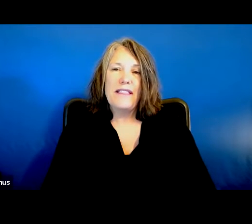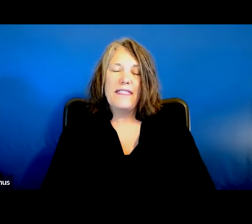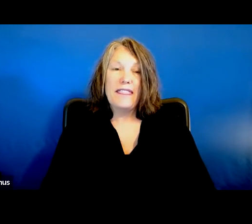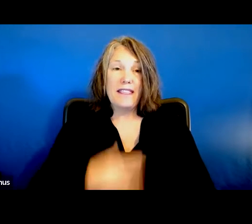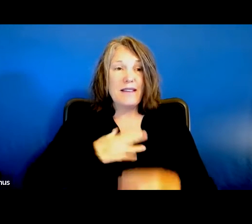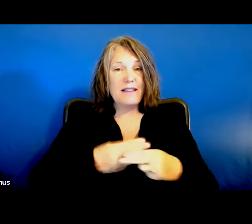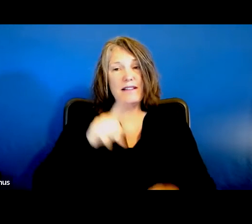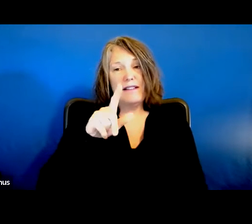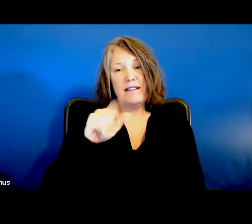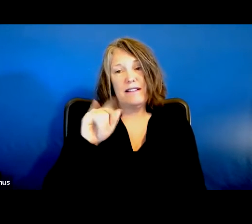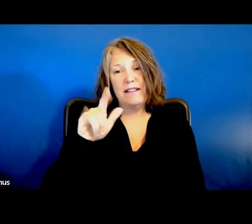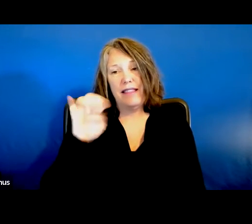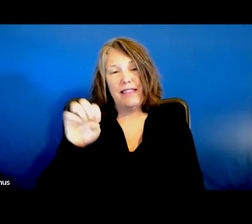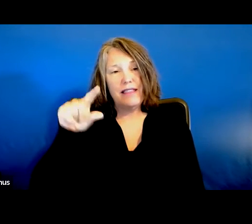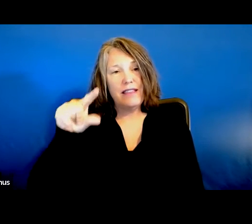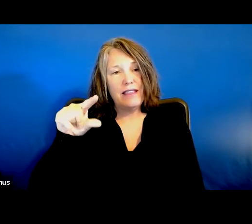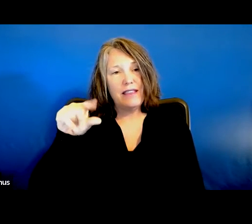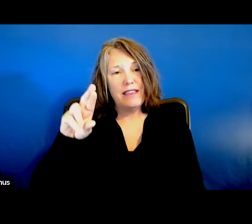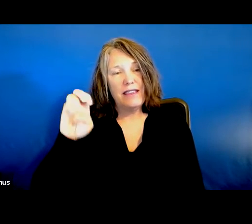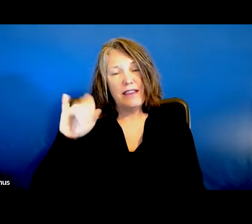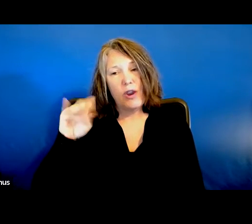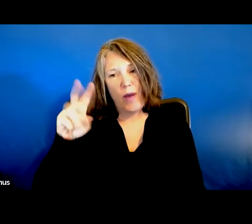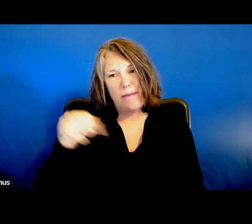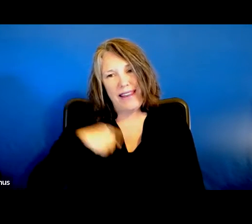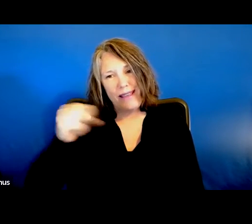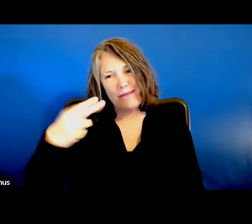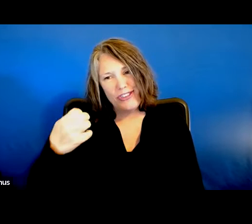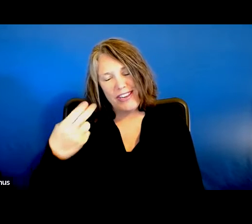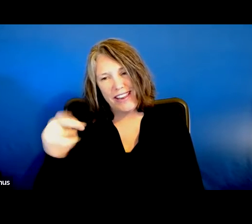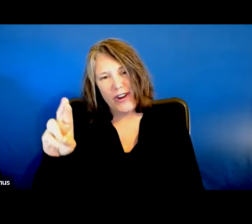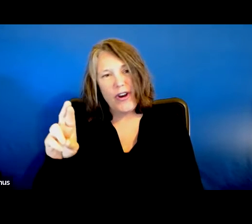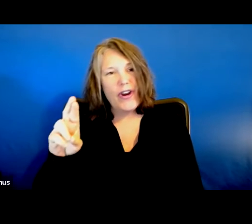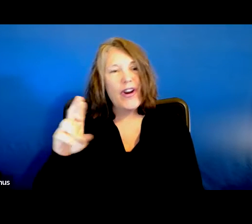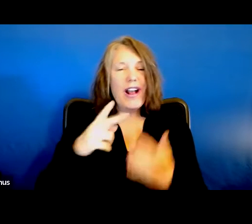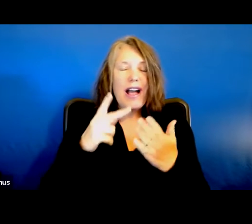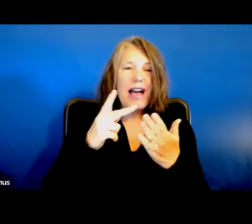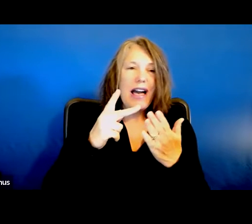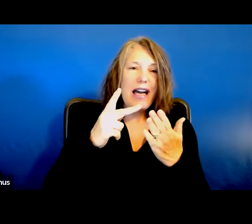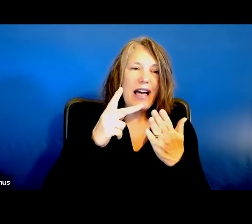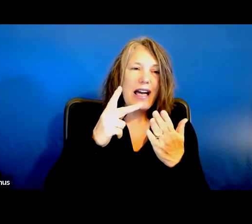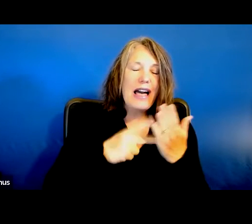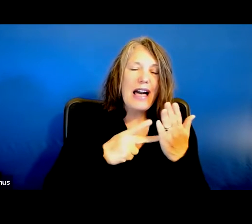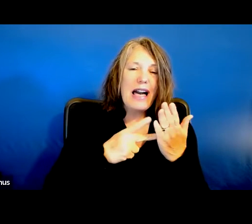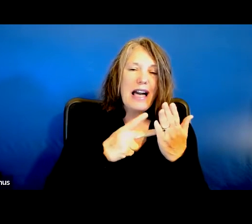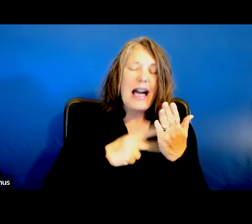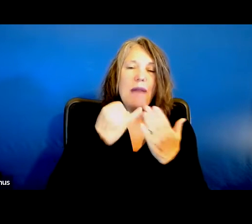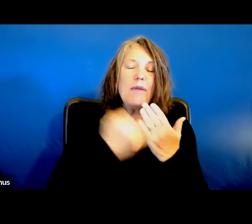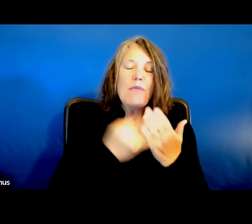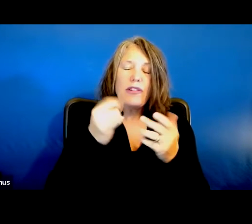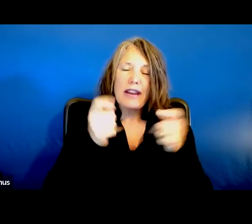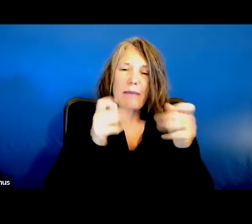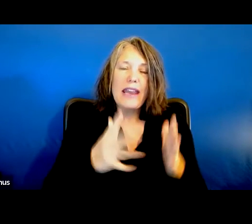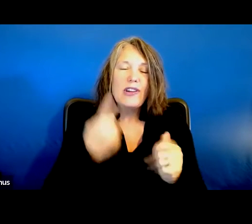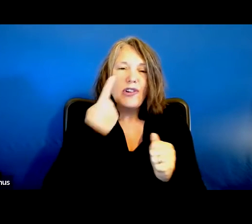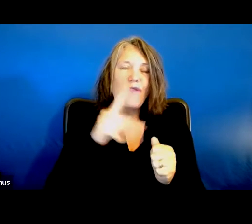My name is Lily Griman. I use she, her pronouns. I'm a project director at the Research and Training Center on Disability in Rural Communities.